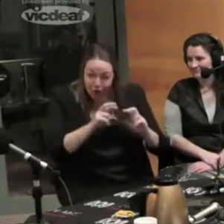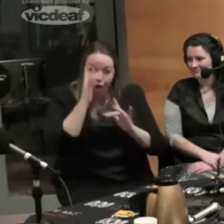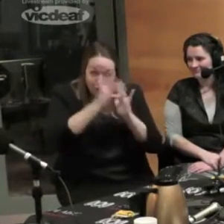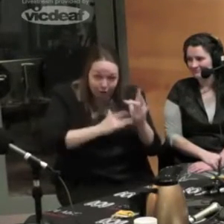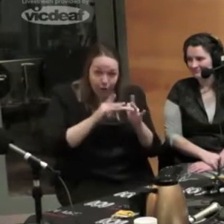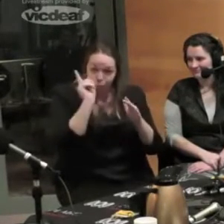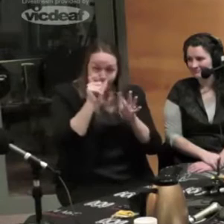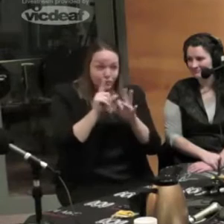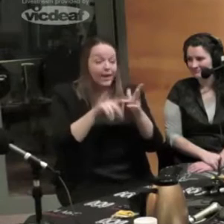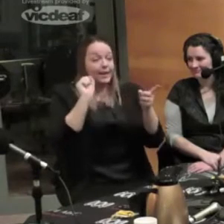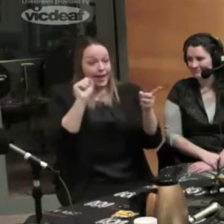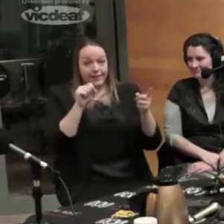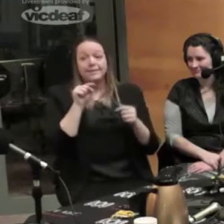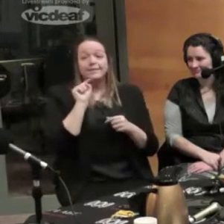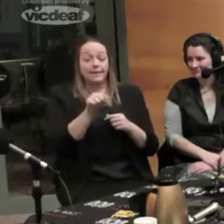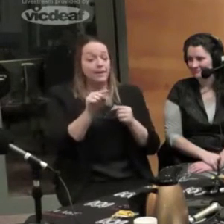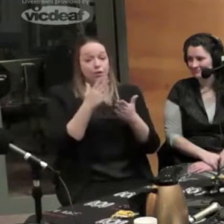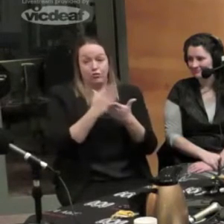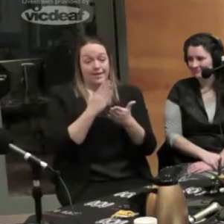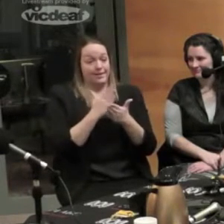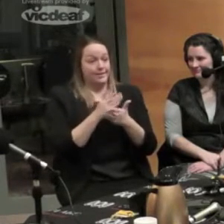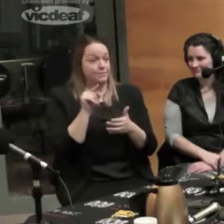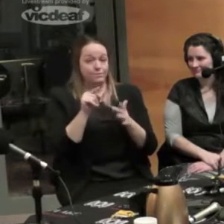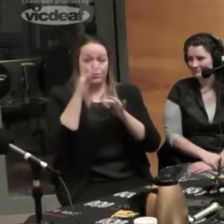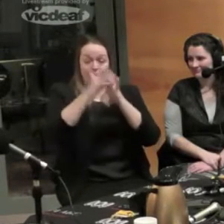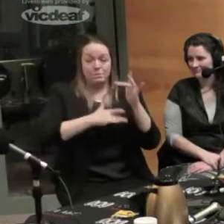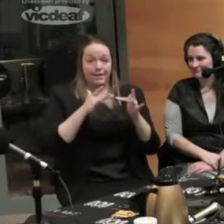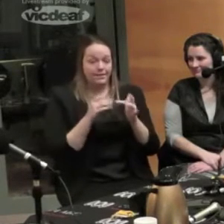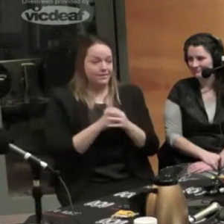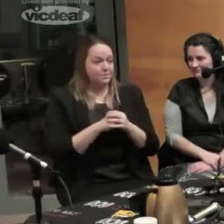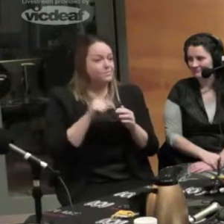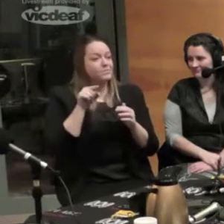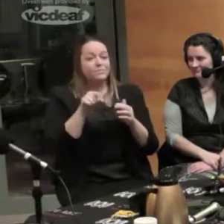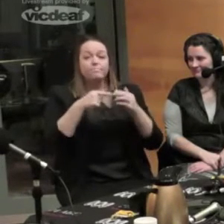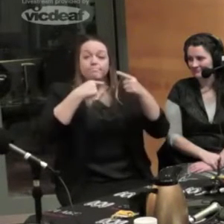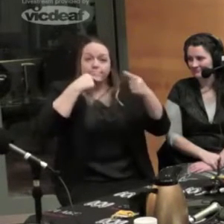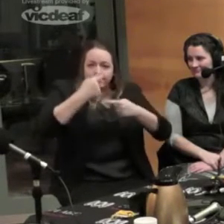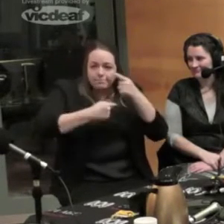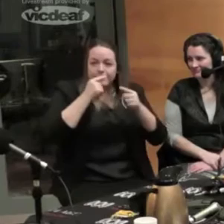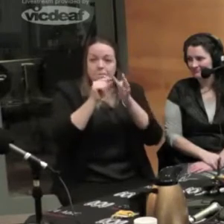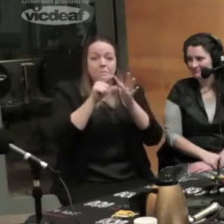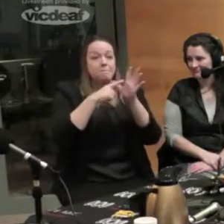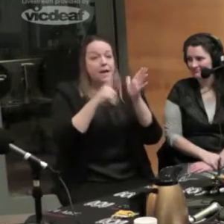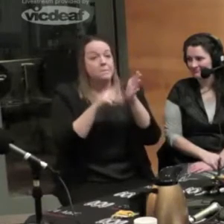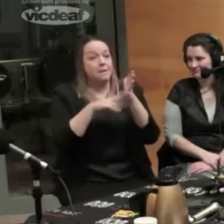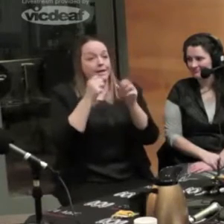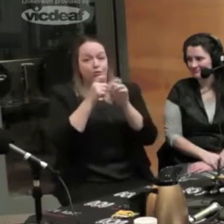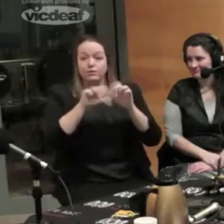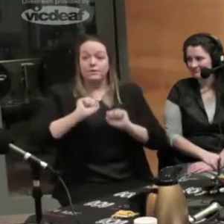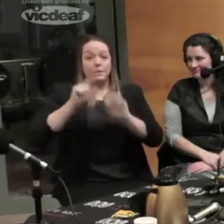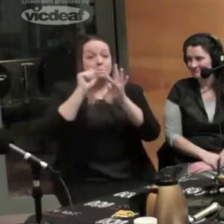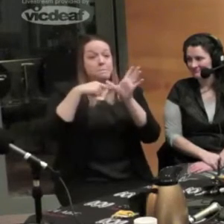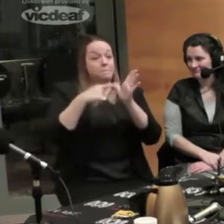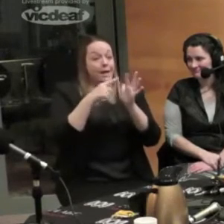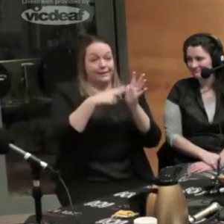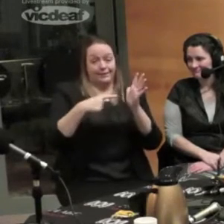out what to do. Pedal Magic is a patented process of training someone how to ride a bike. No. Yes. No. I've